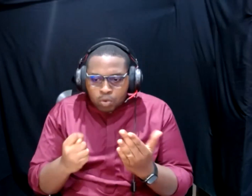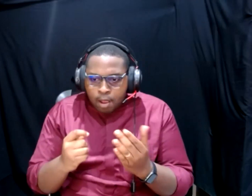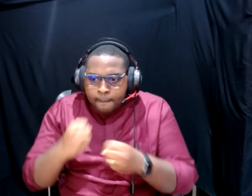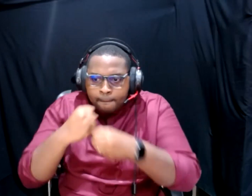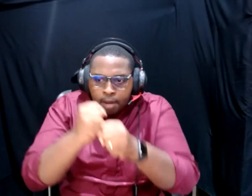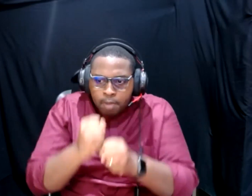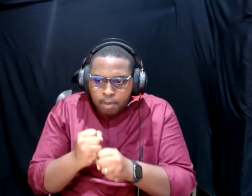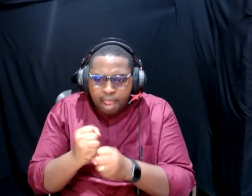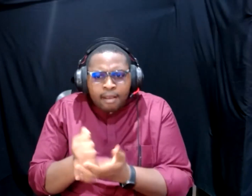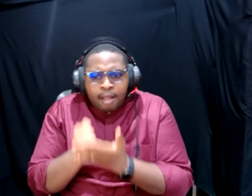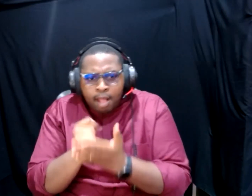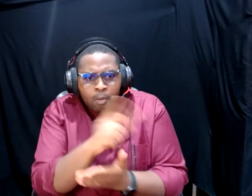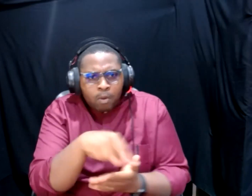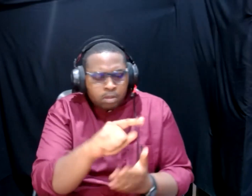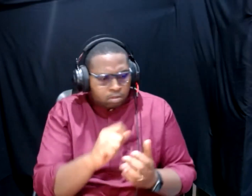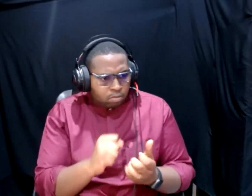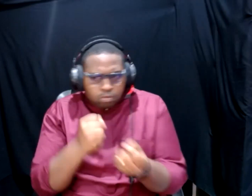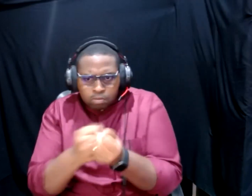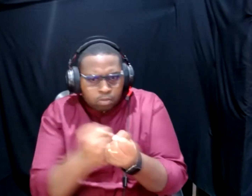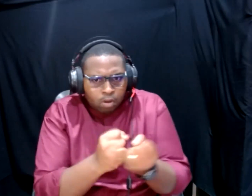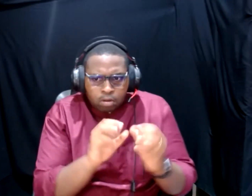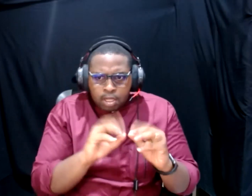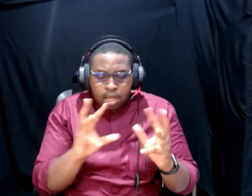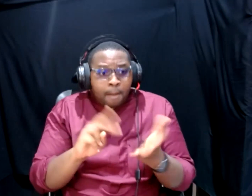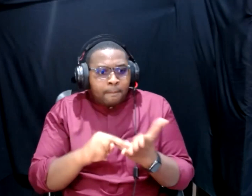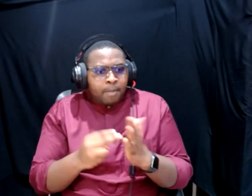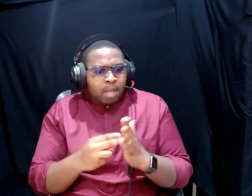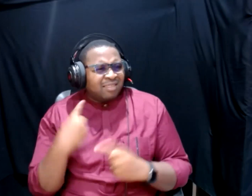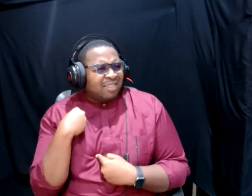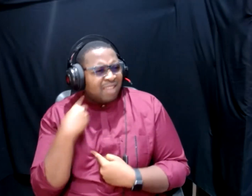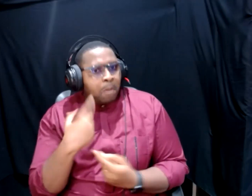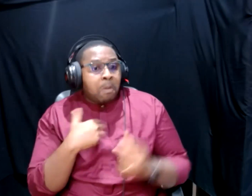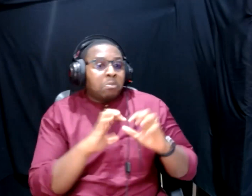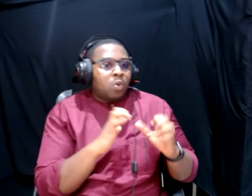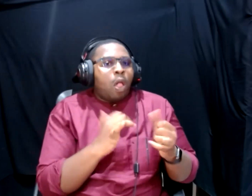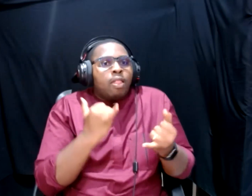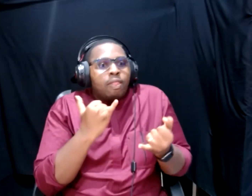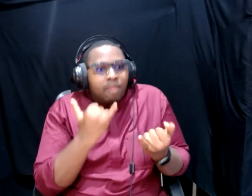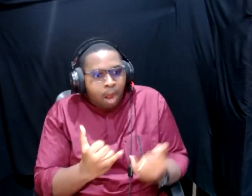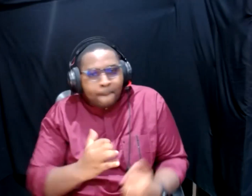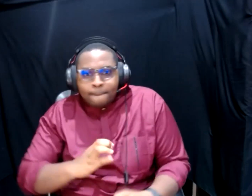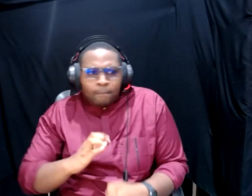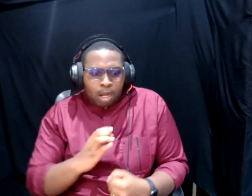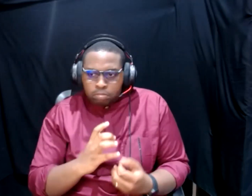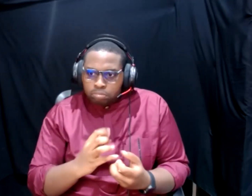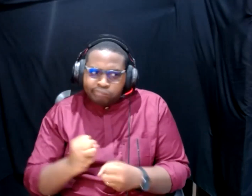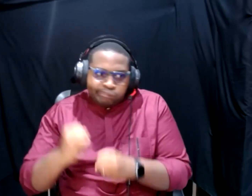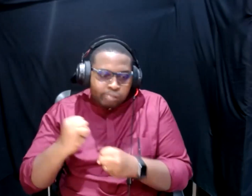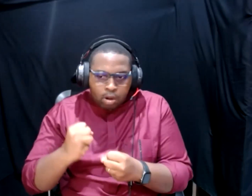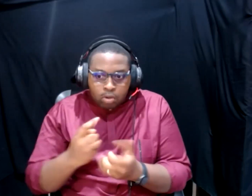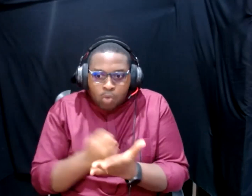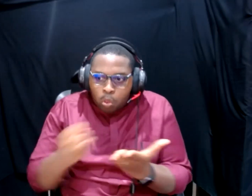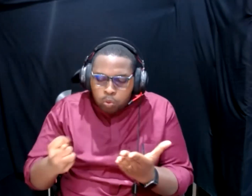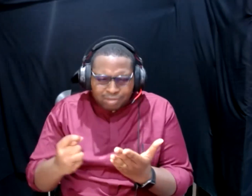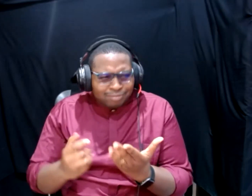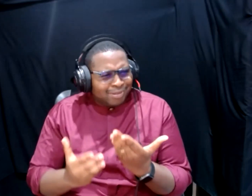benefits to the clients we serve. It was like adding a new, incredibly effective power tool to an already good tool belt, but all of our previous tools were just